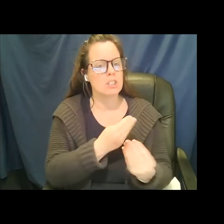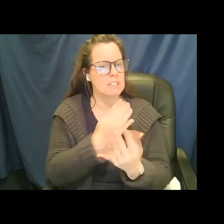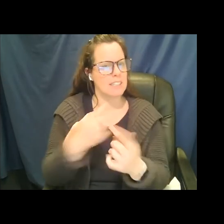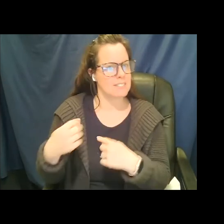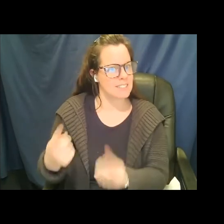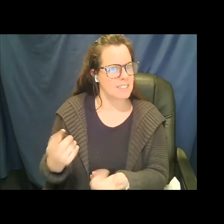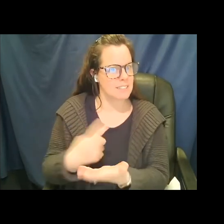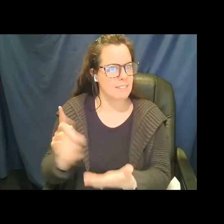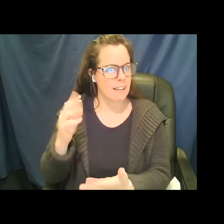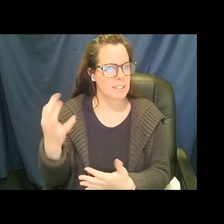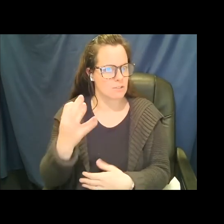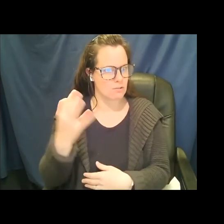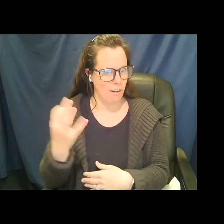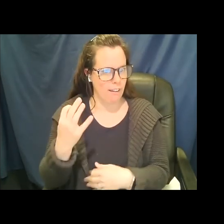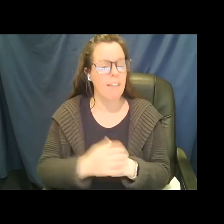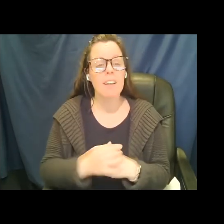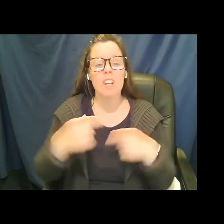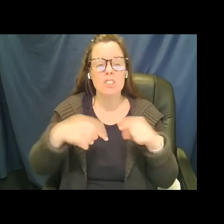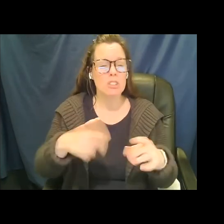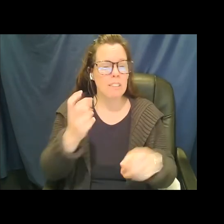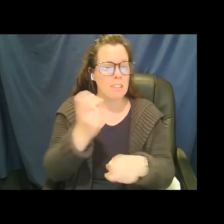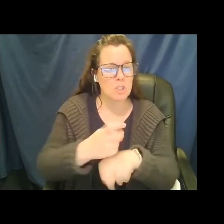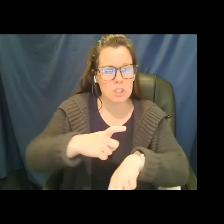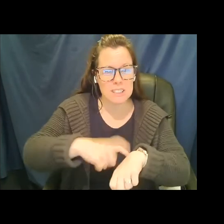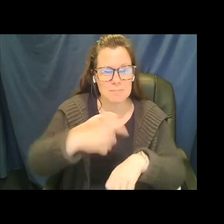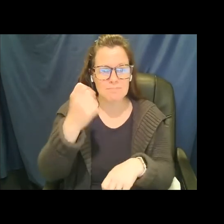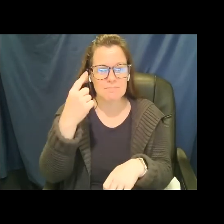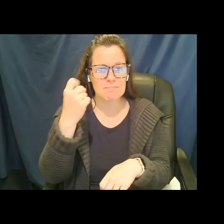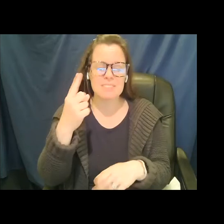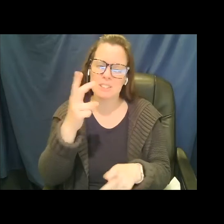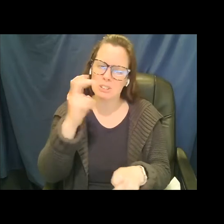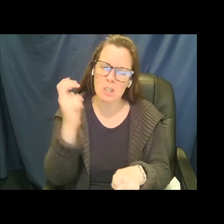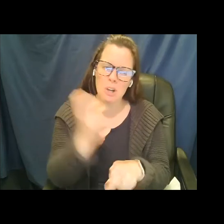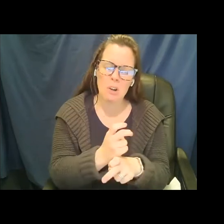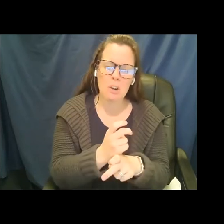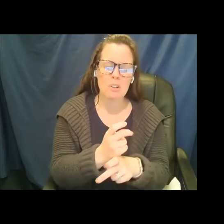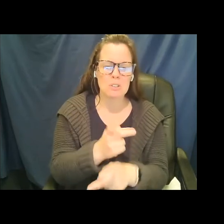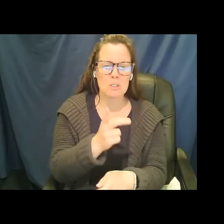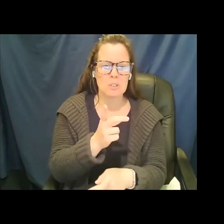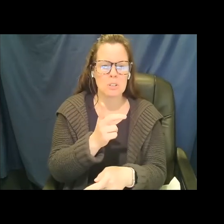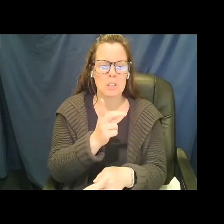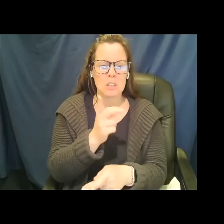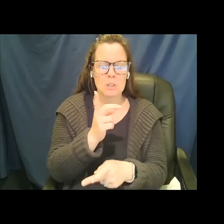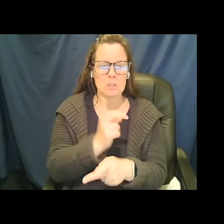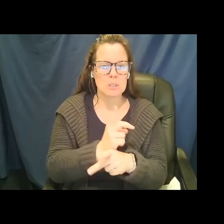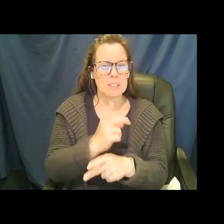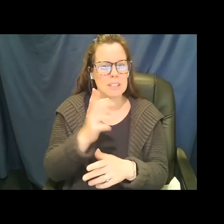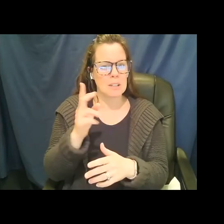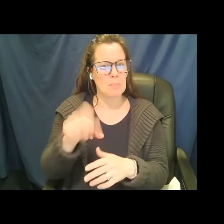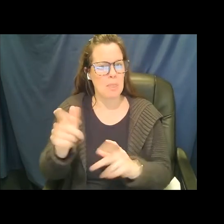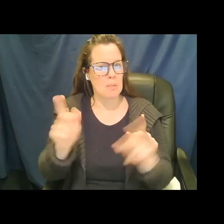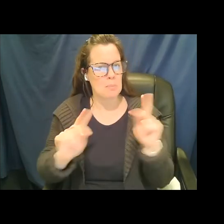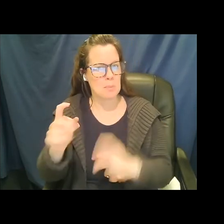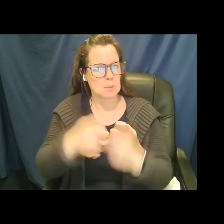Friday. During these trying times, we understand that it's hard to keep the plight of others in mind, and we're all